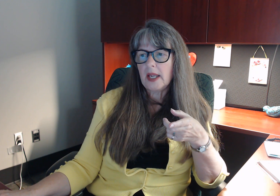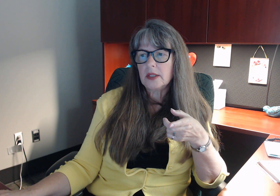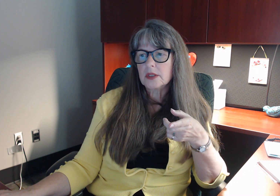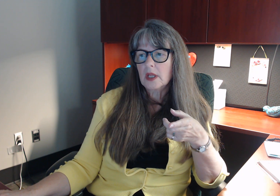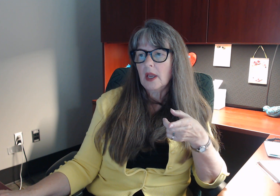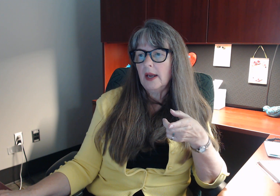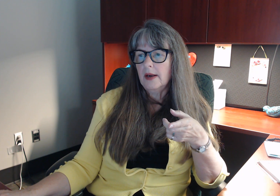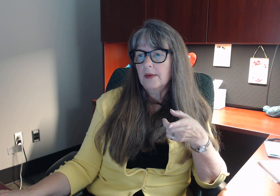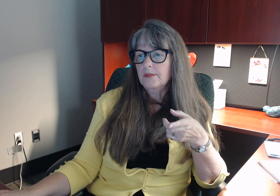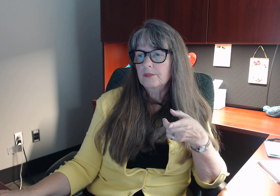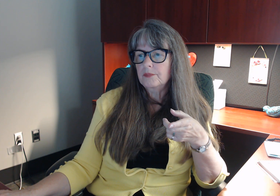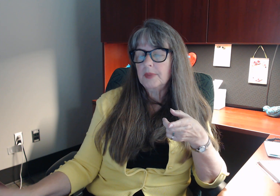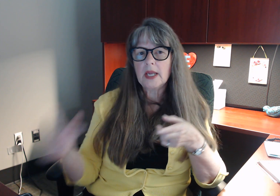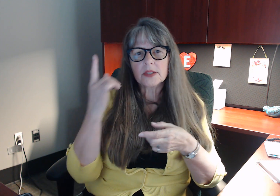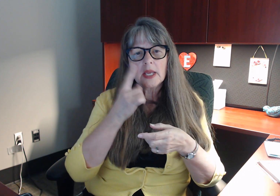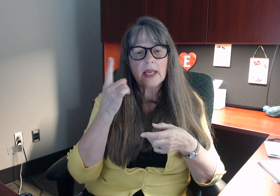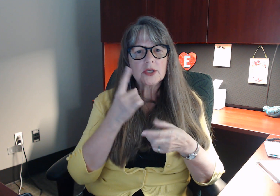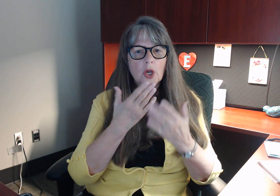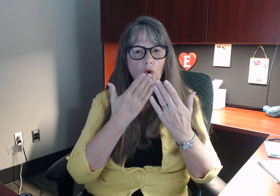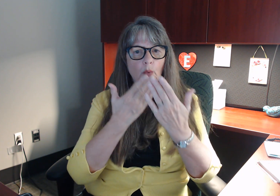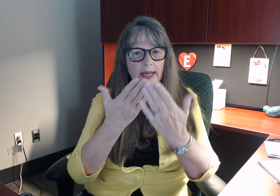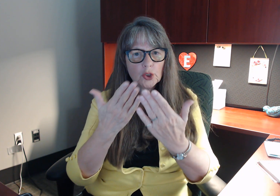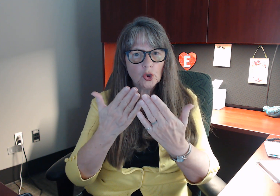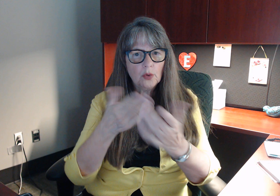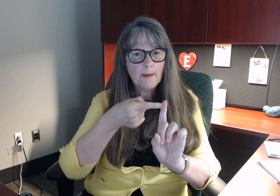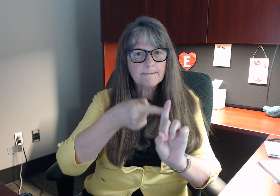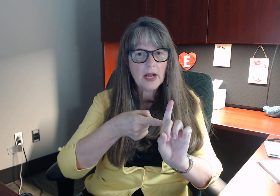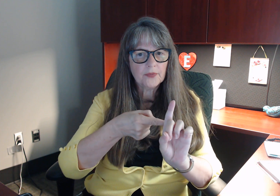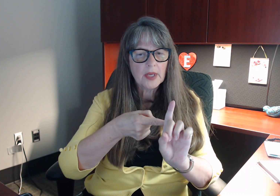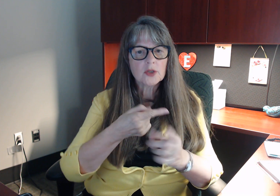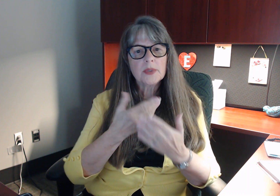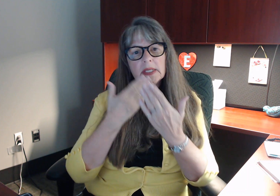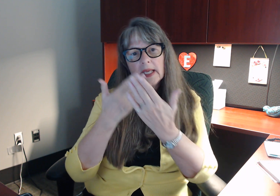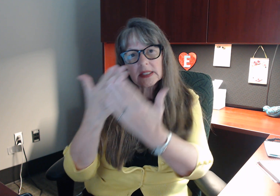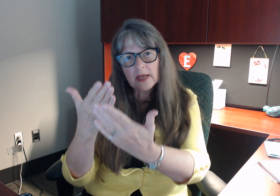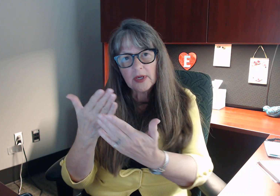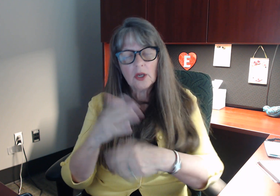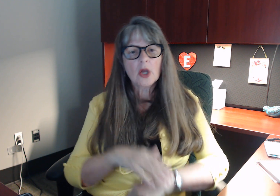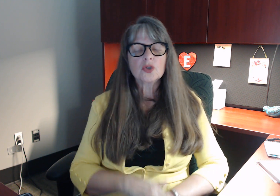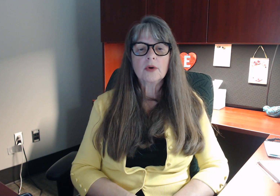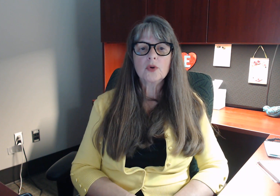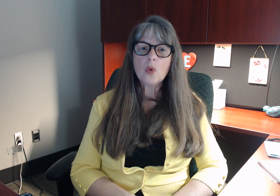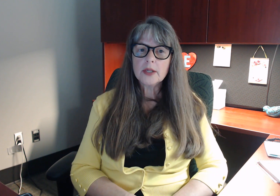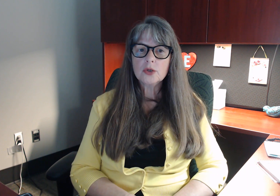signs because it's a gratitude month. So we said Thanksgiving. So if you want to do,